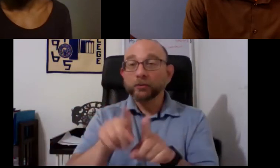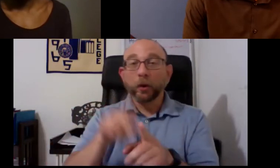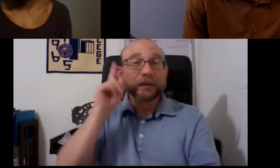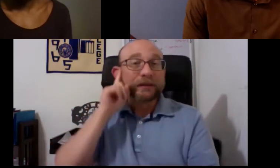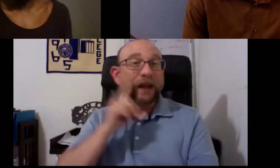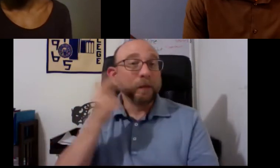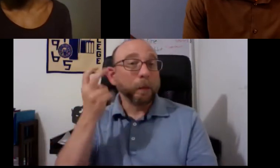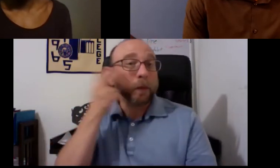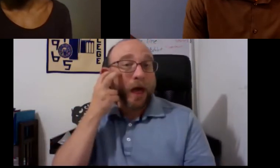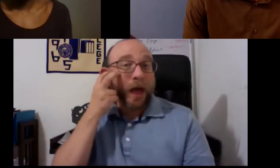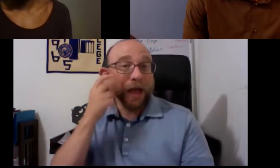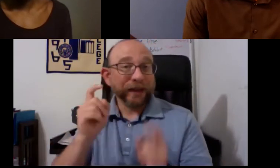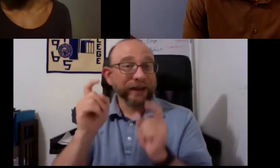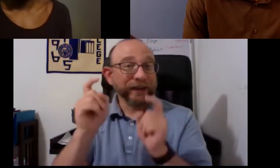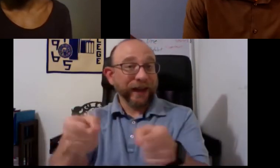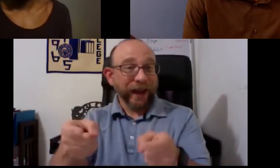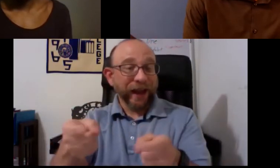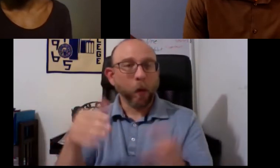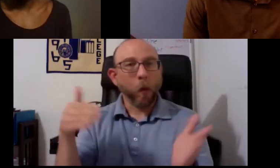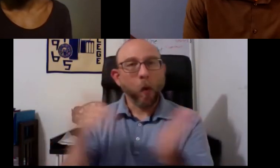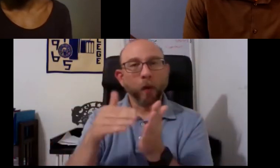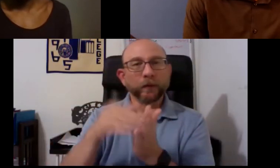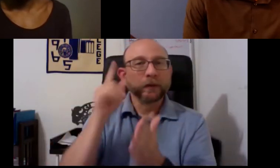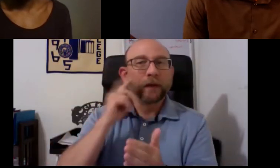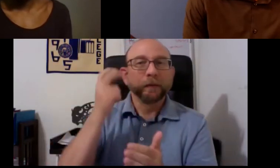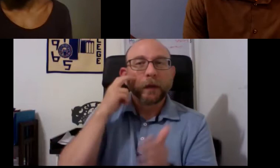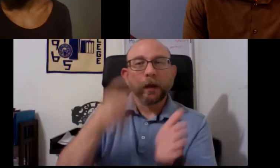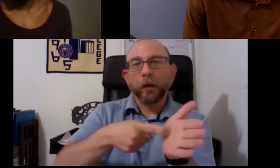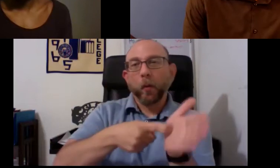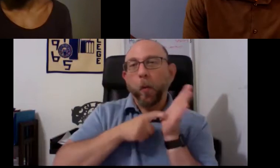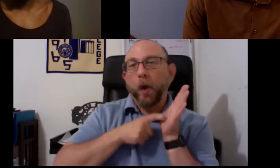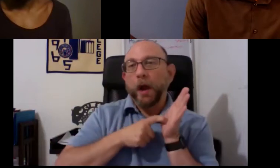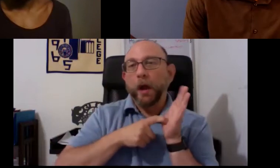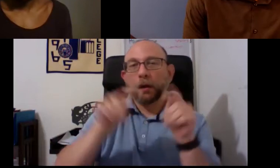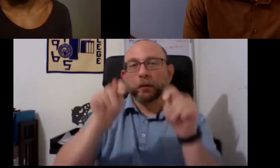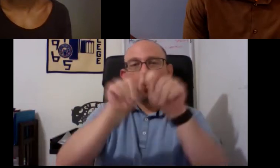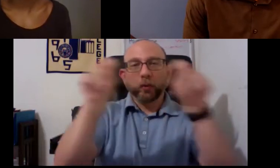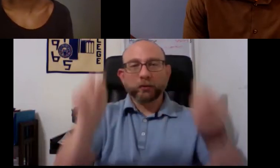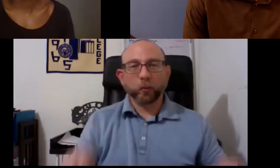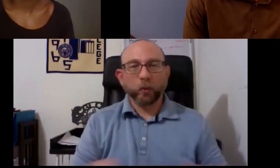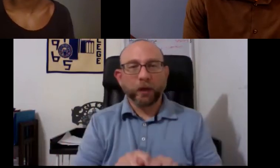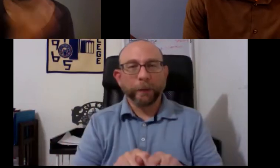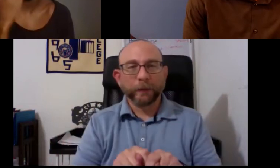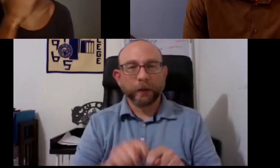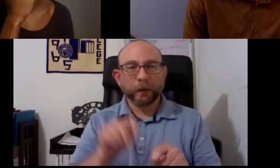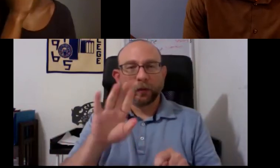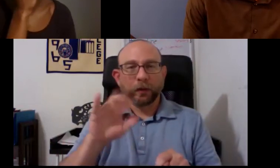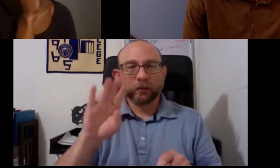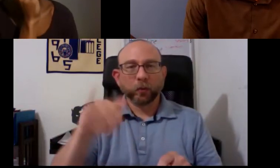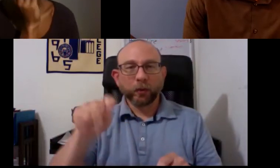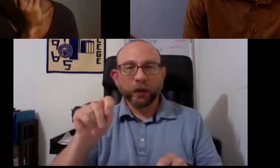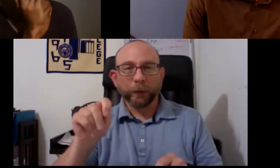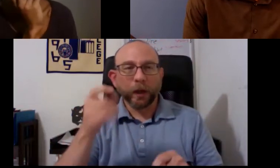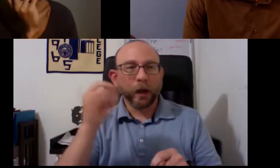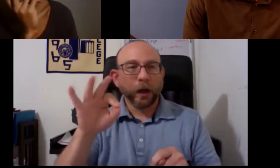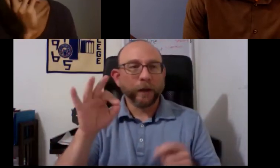allow, ironically enough, teaching sign language to hearing children. And as far as deaf,